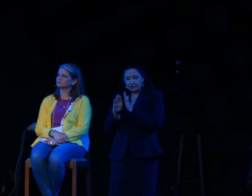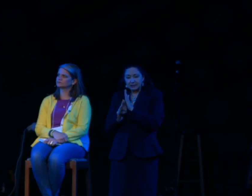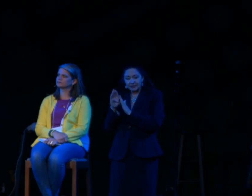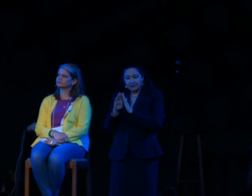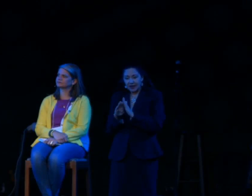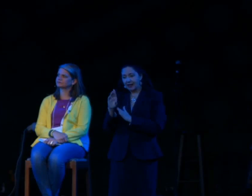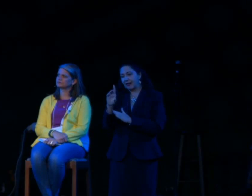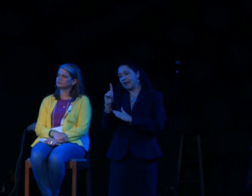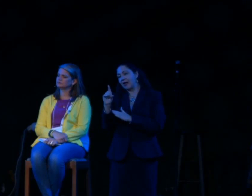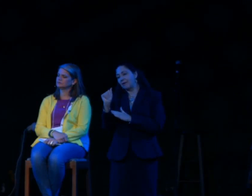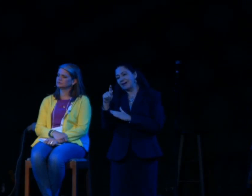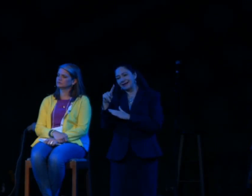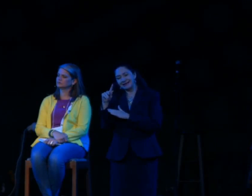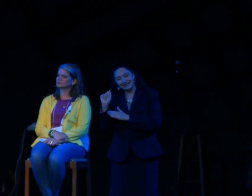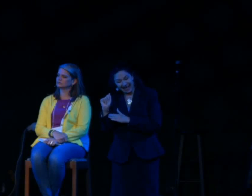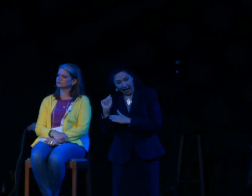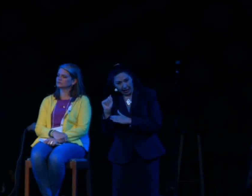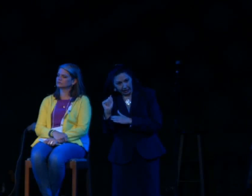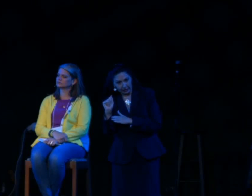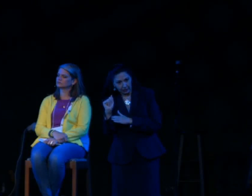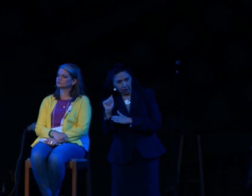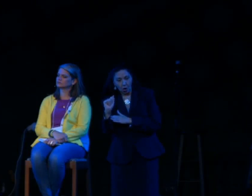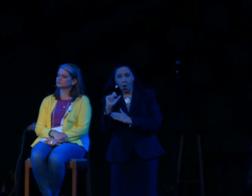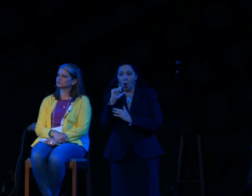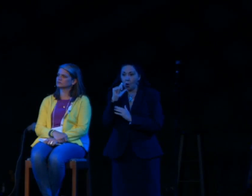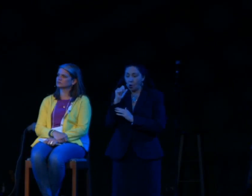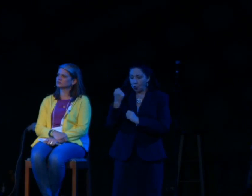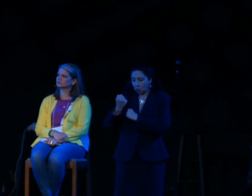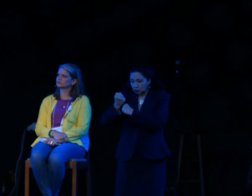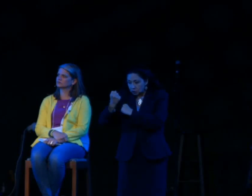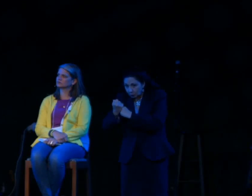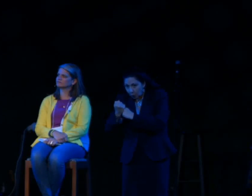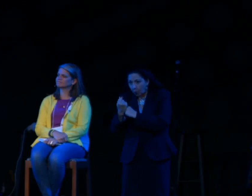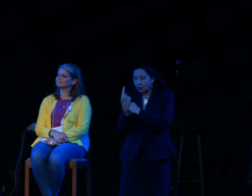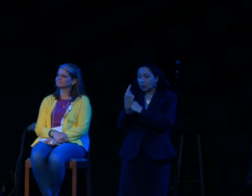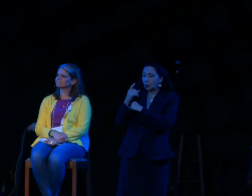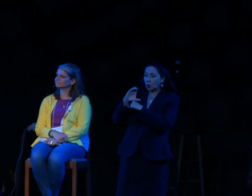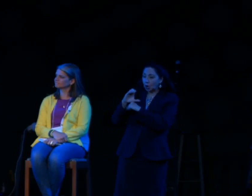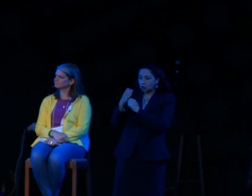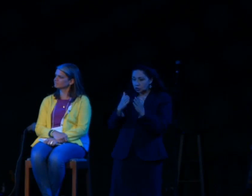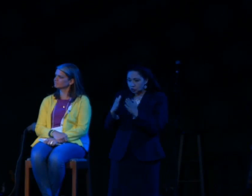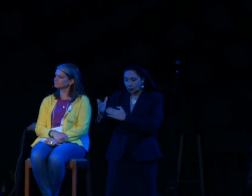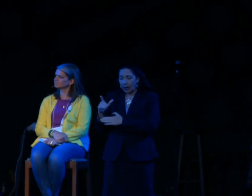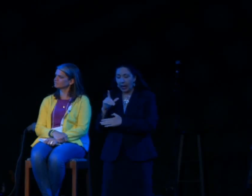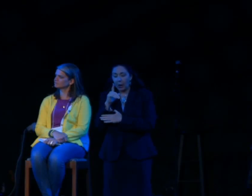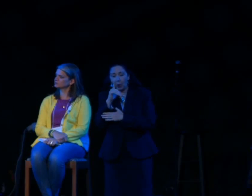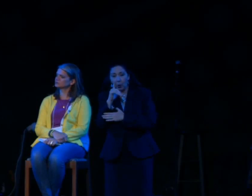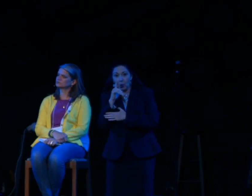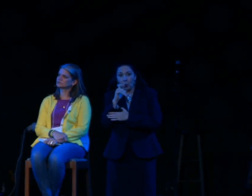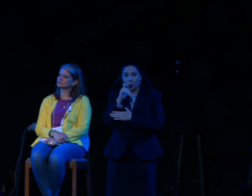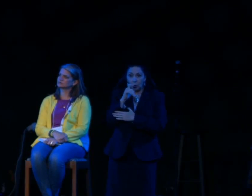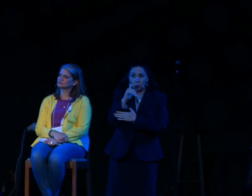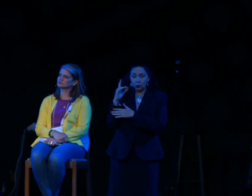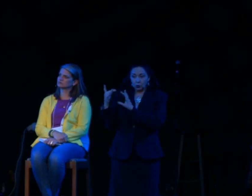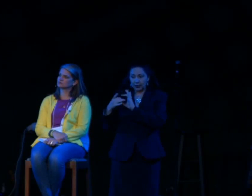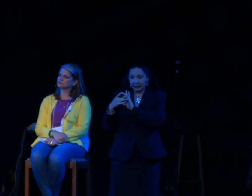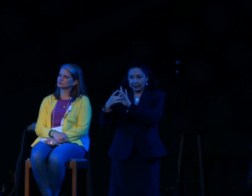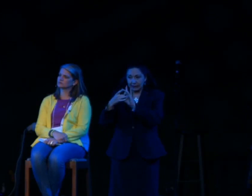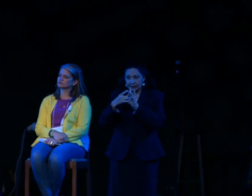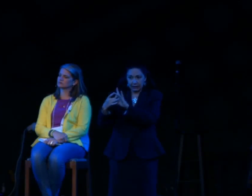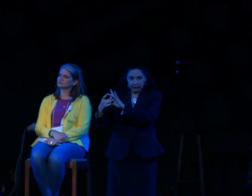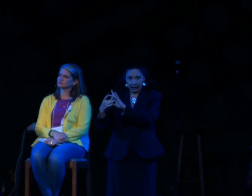database around who's on the team, who we need to spend most of our time building relationships